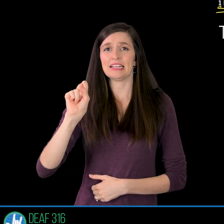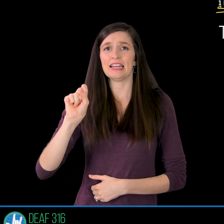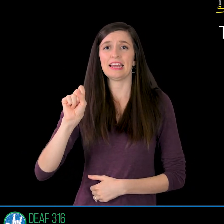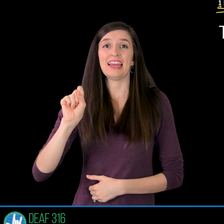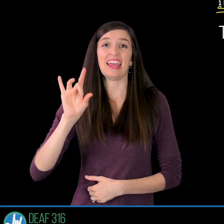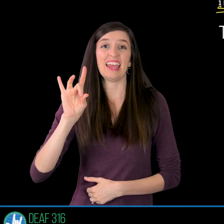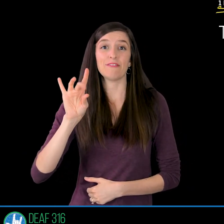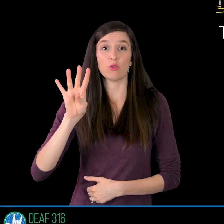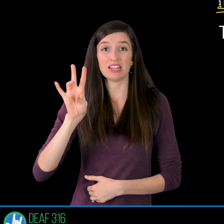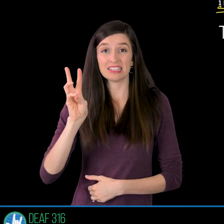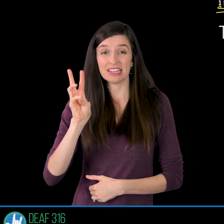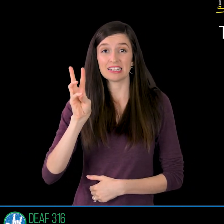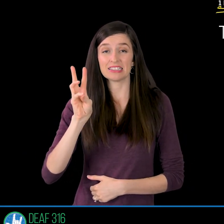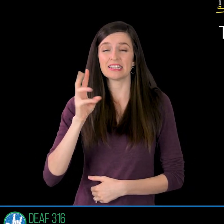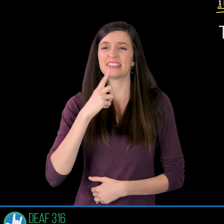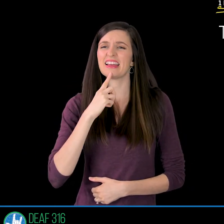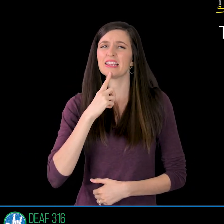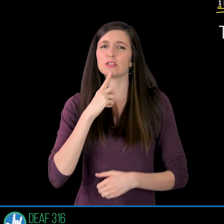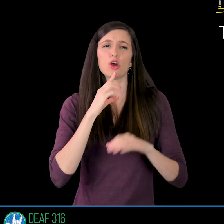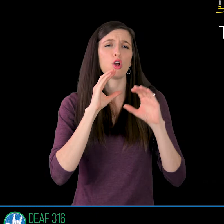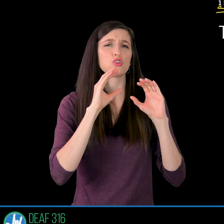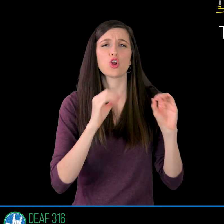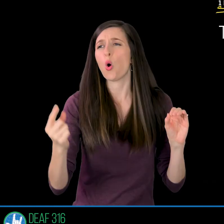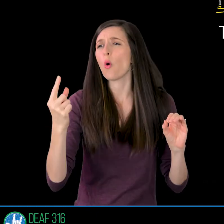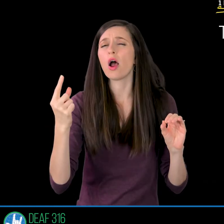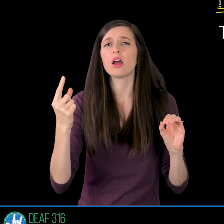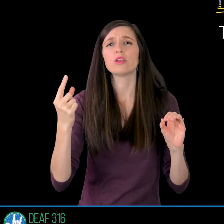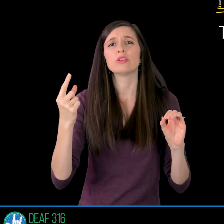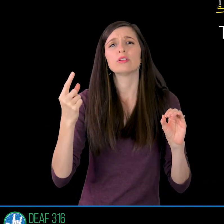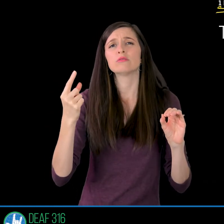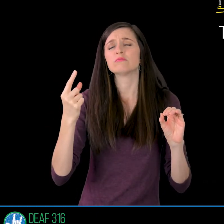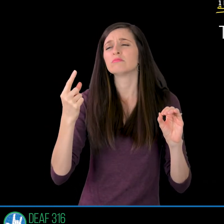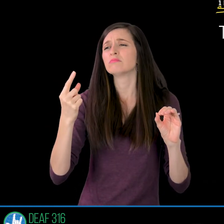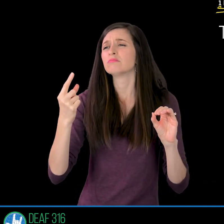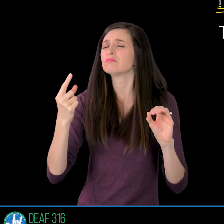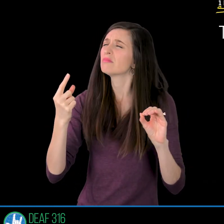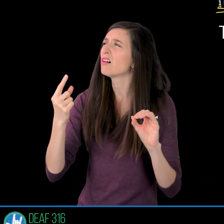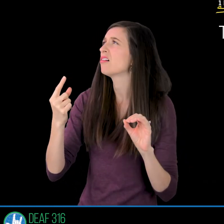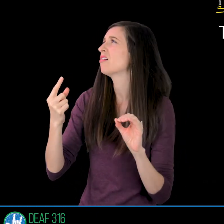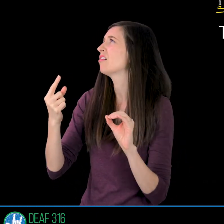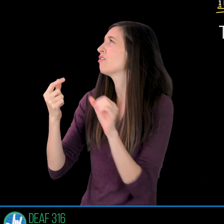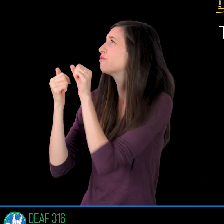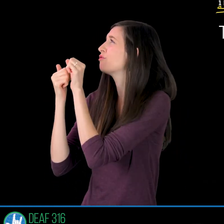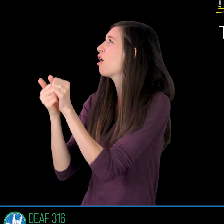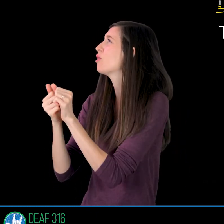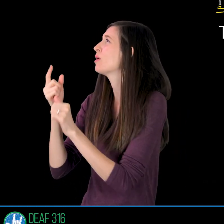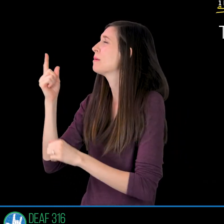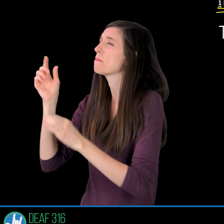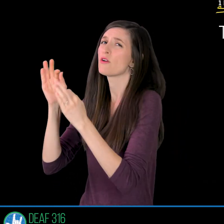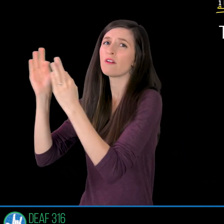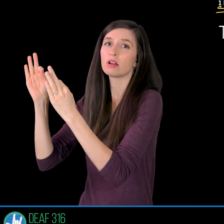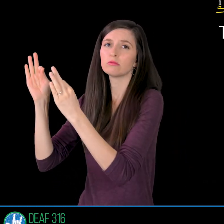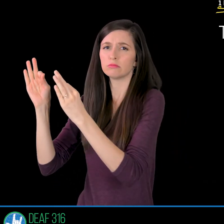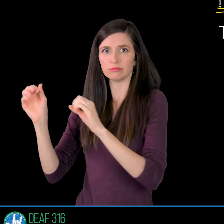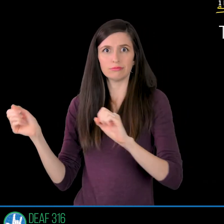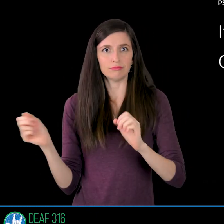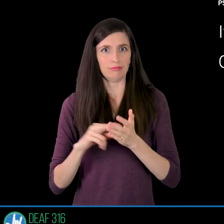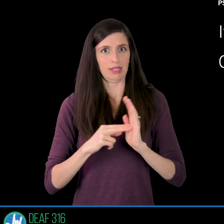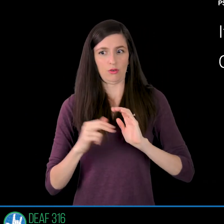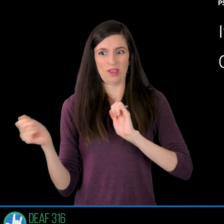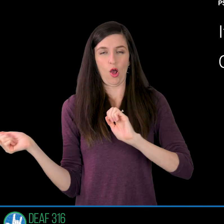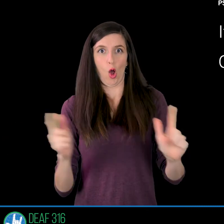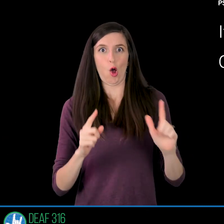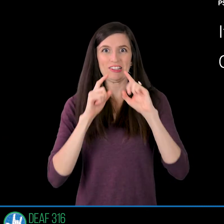Kings 8:46, it says, "There is no one who does not sin." Or Psalm